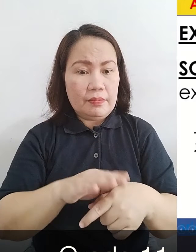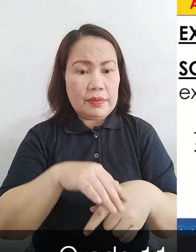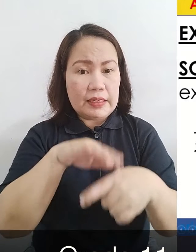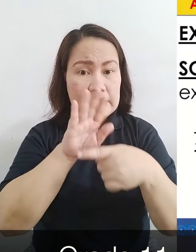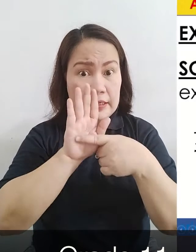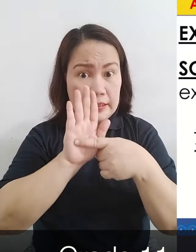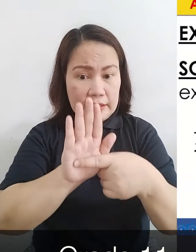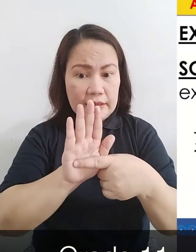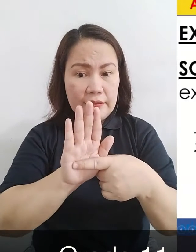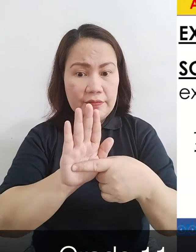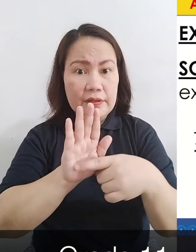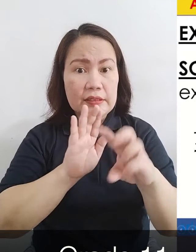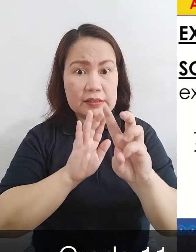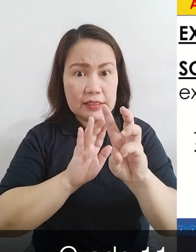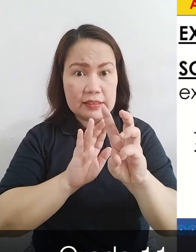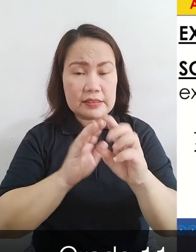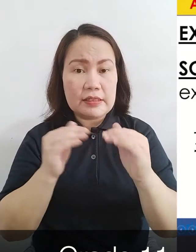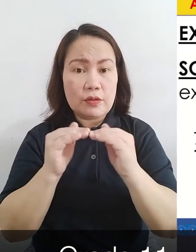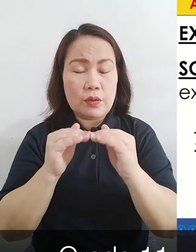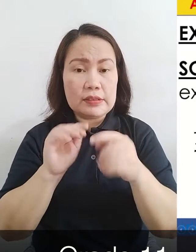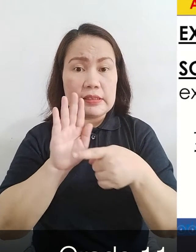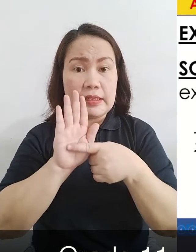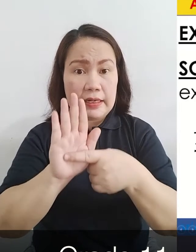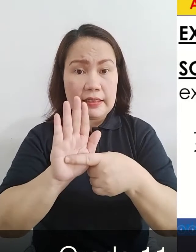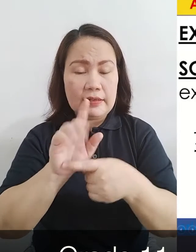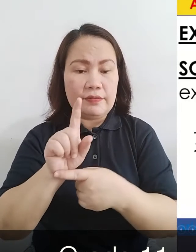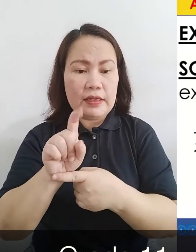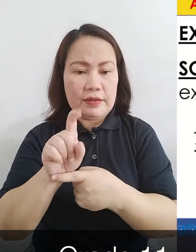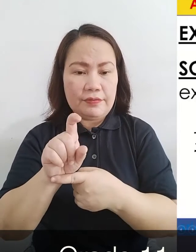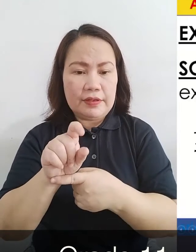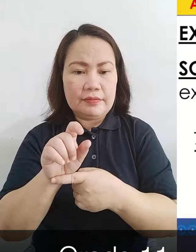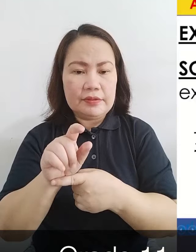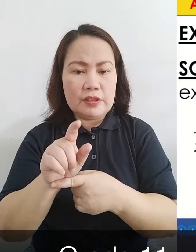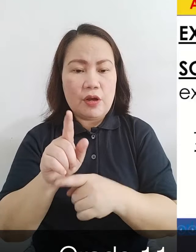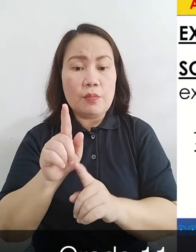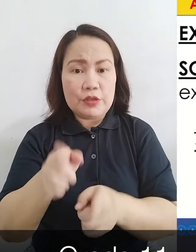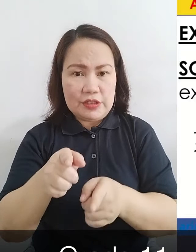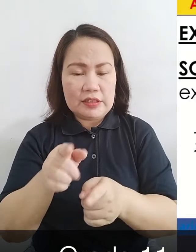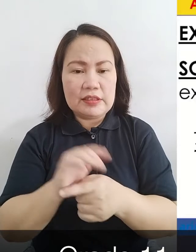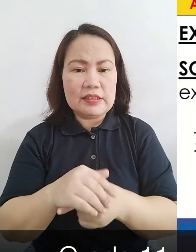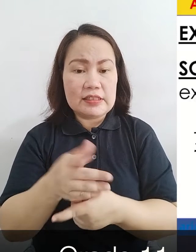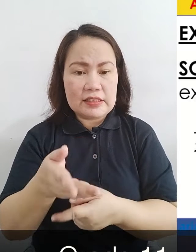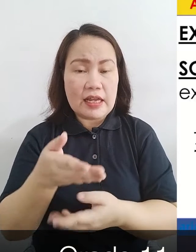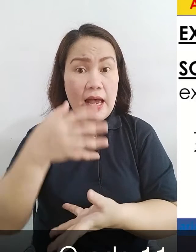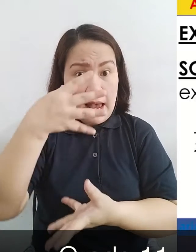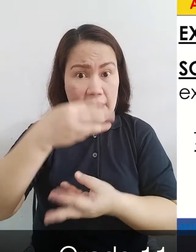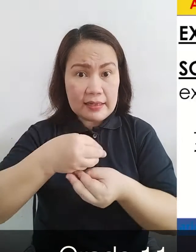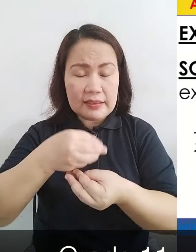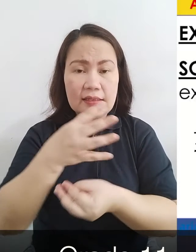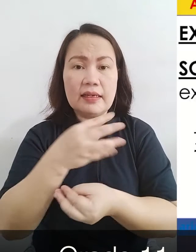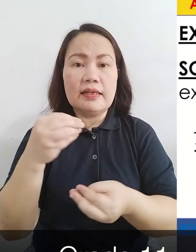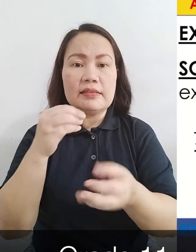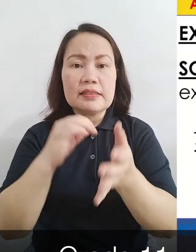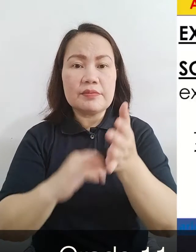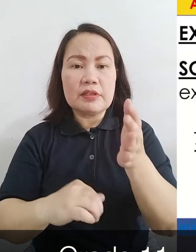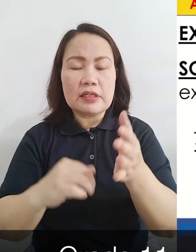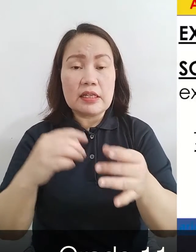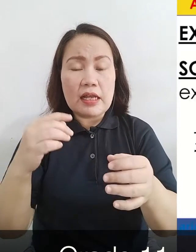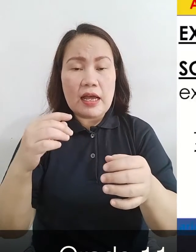squared minus 8x plus 15. Okay. So yan yung for adding and